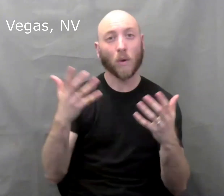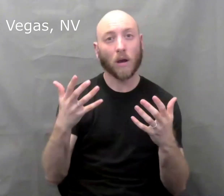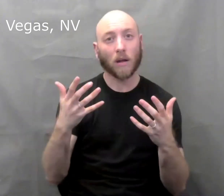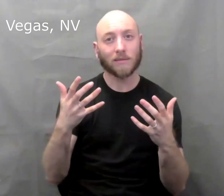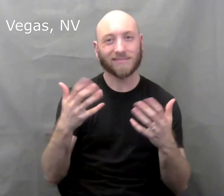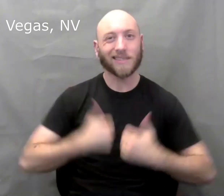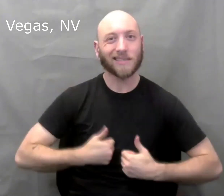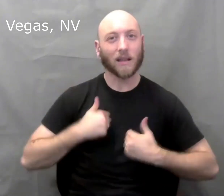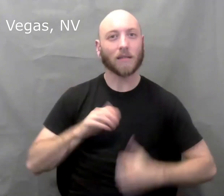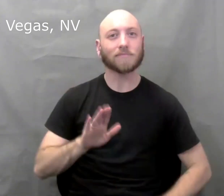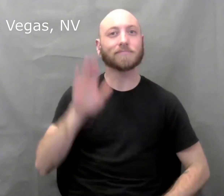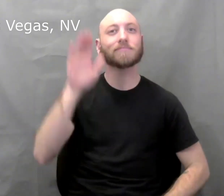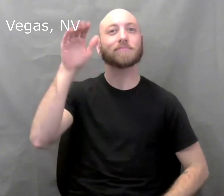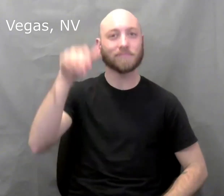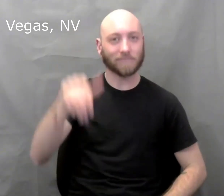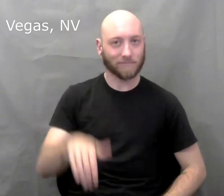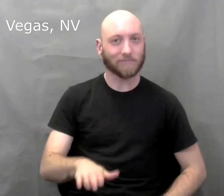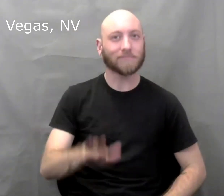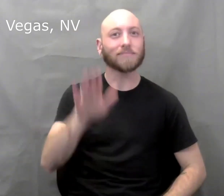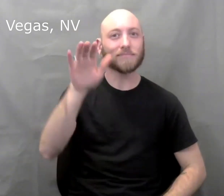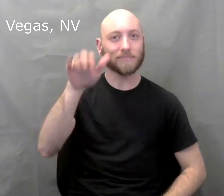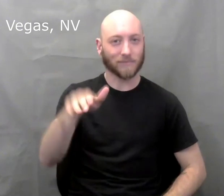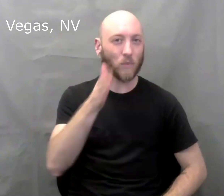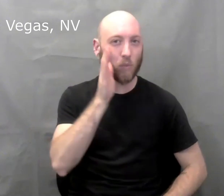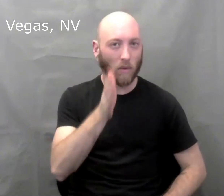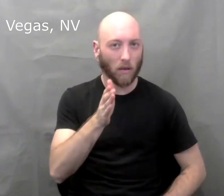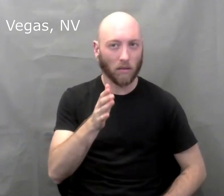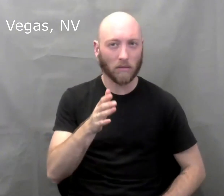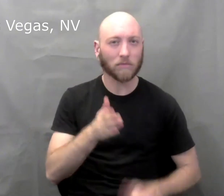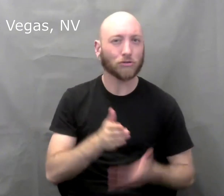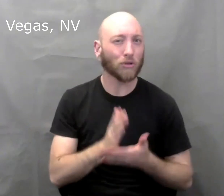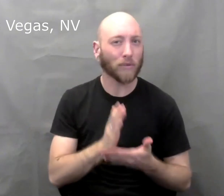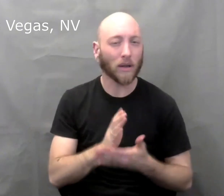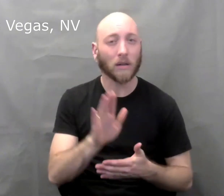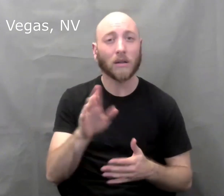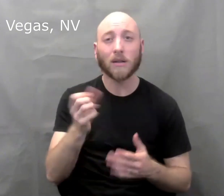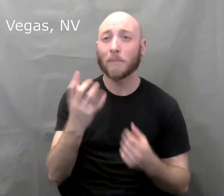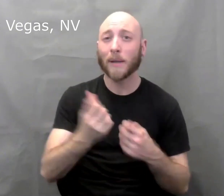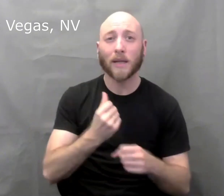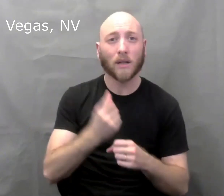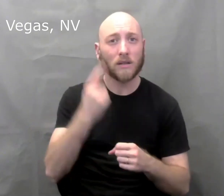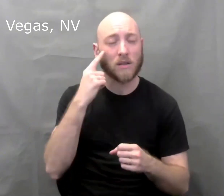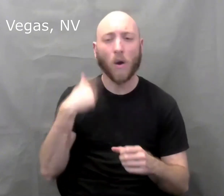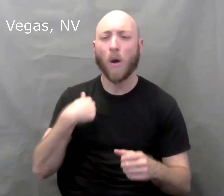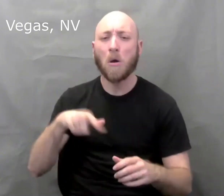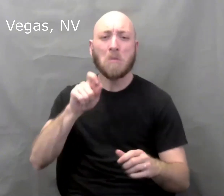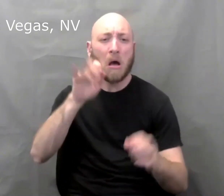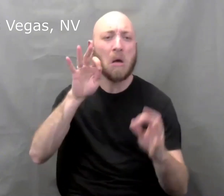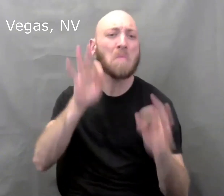I spent so many years thinking that it had to be perfect all the time. And if it wasn't always perfect, then